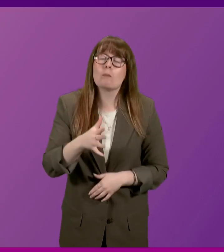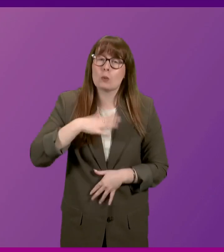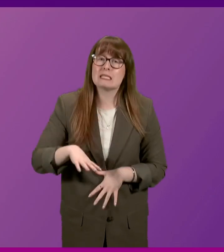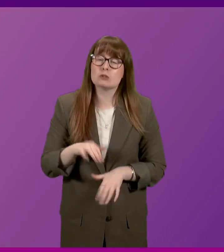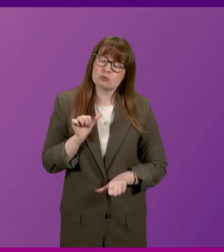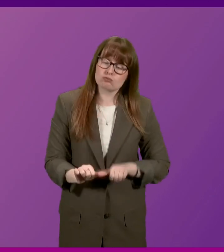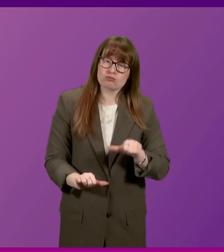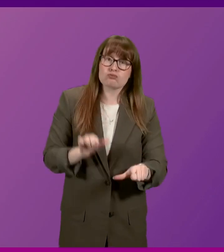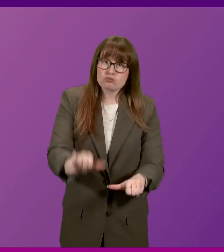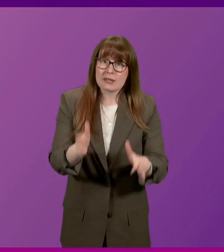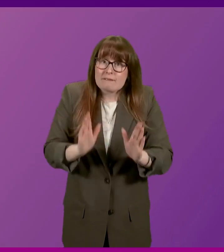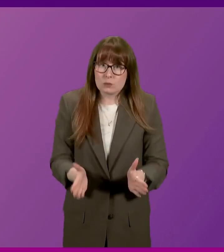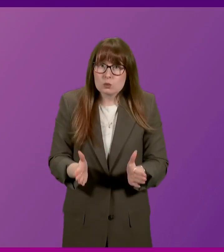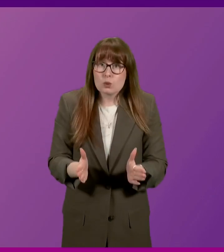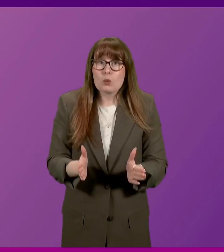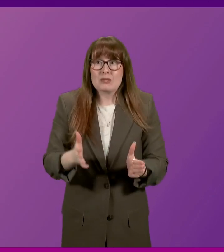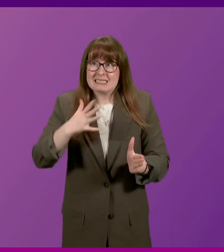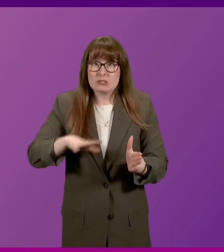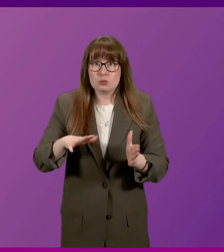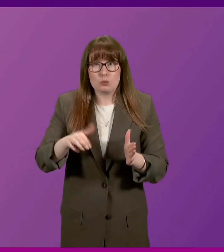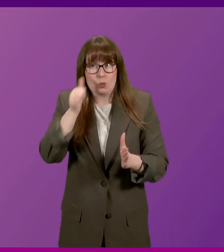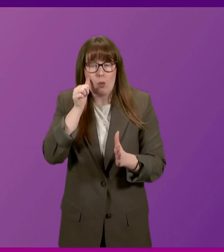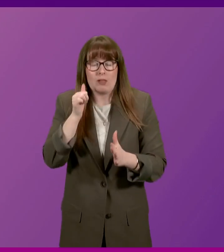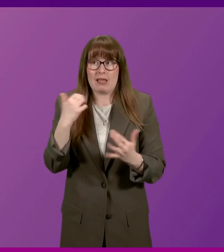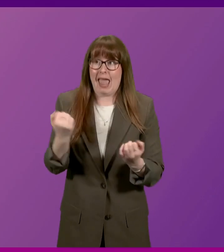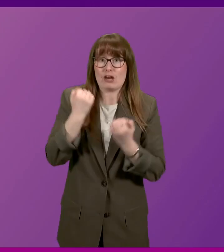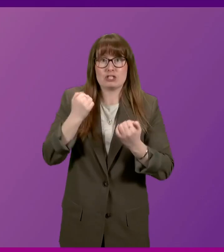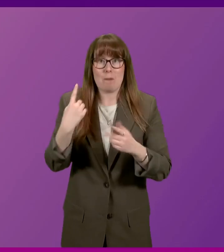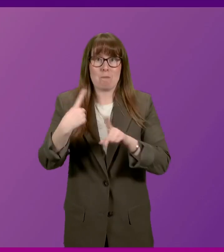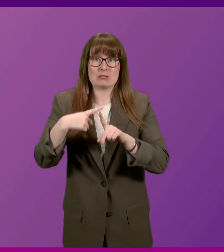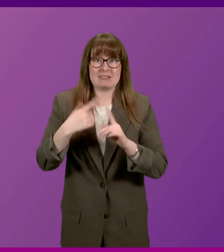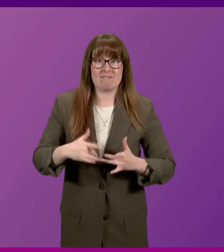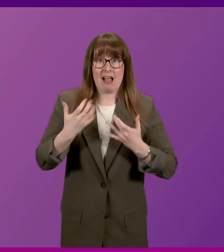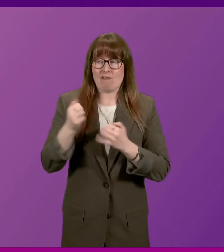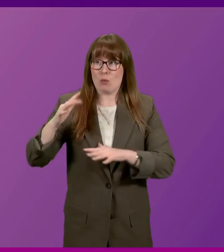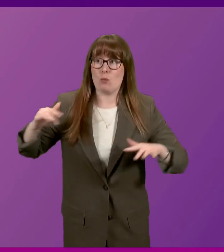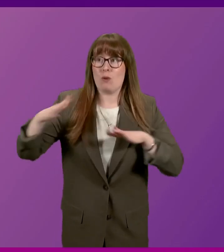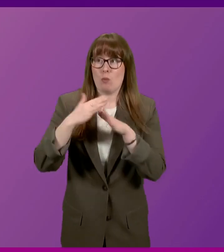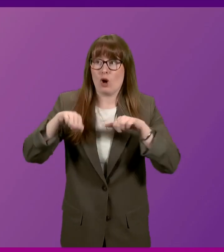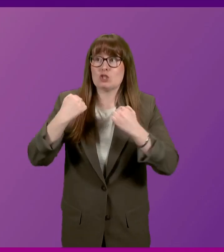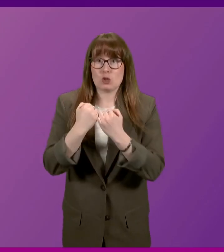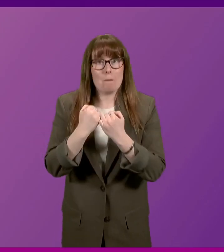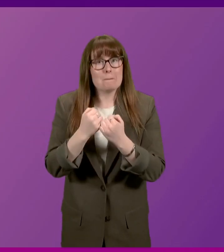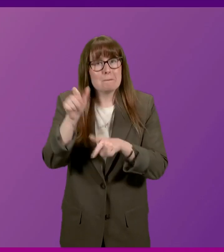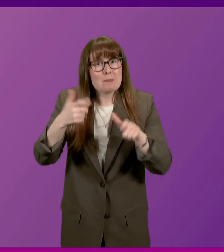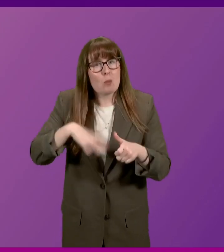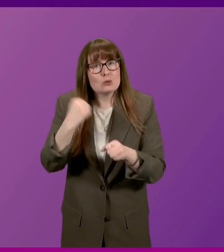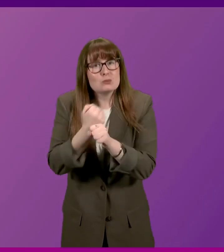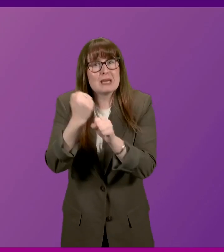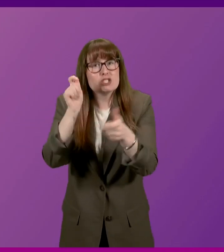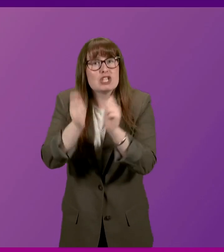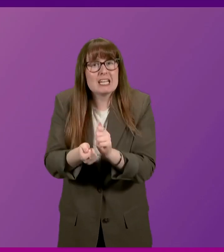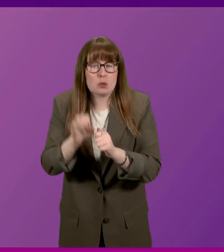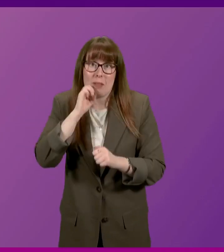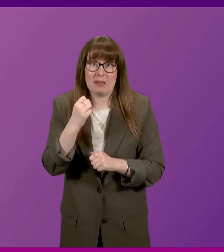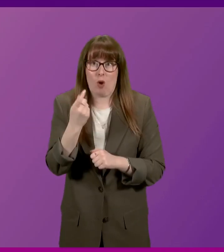and galvanising the kind of energy that was in the room with us at that workshop, which was, we're going to come up to a year